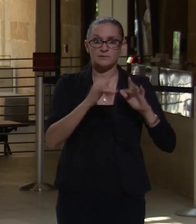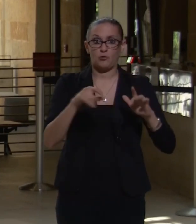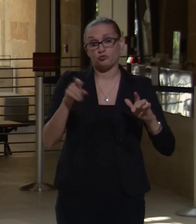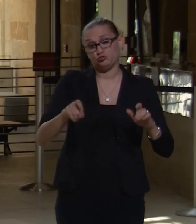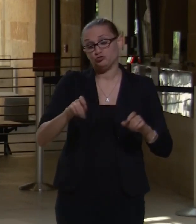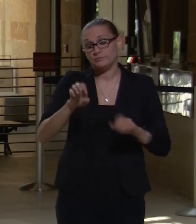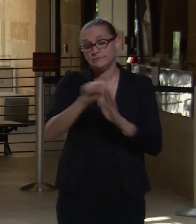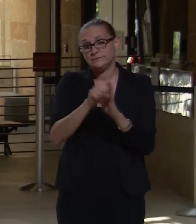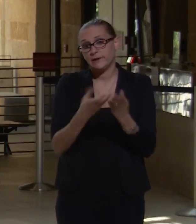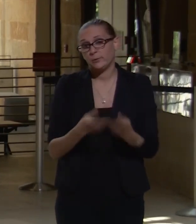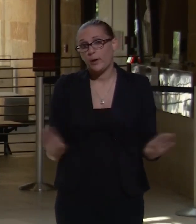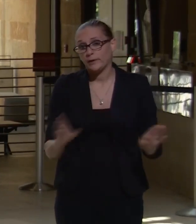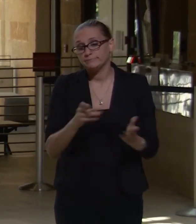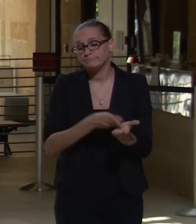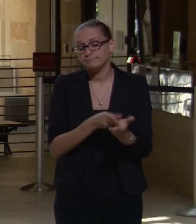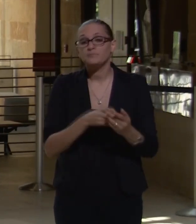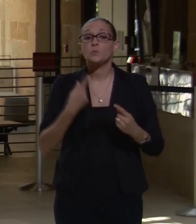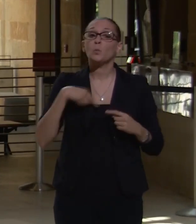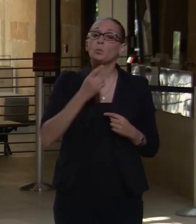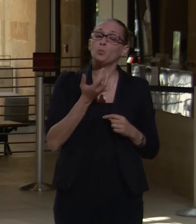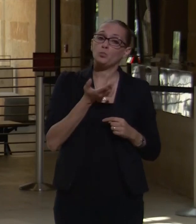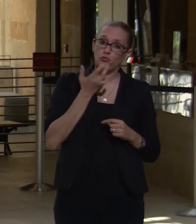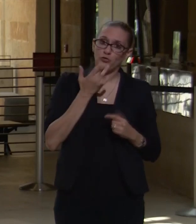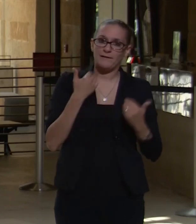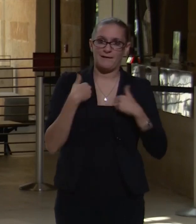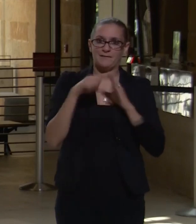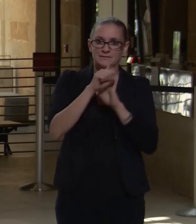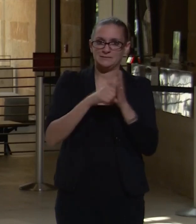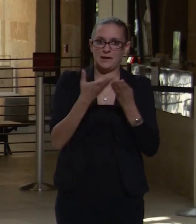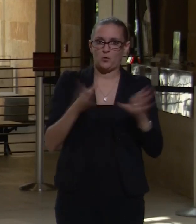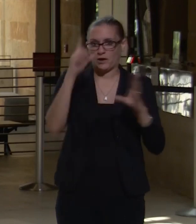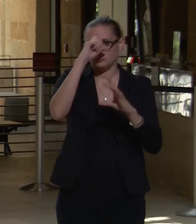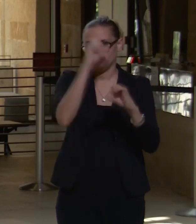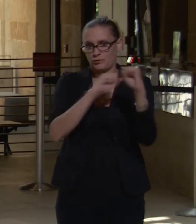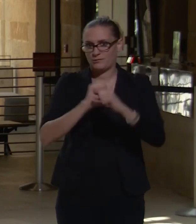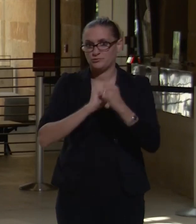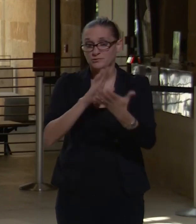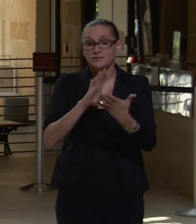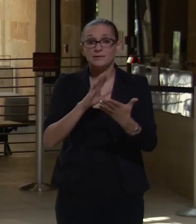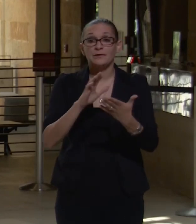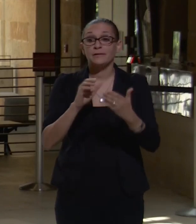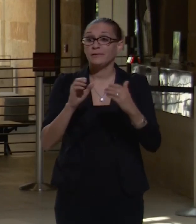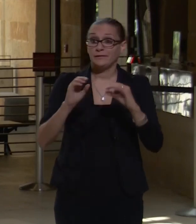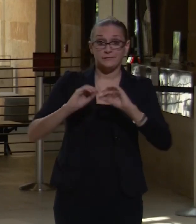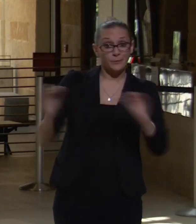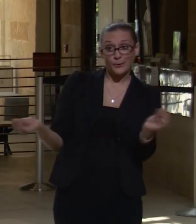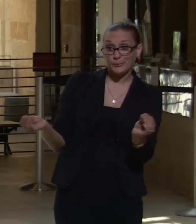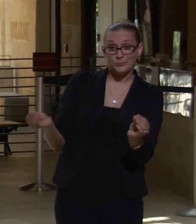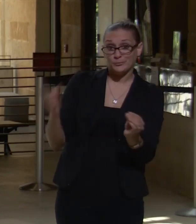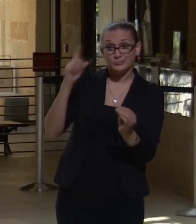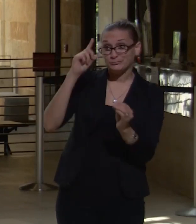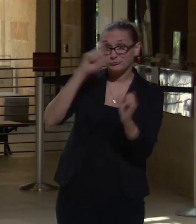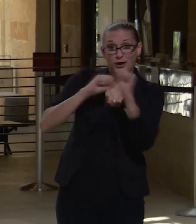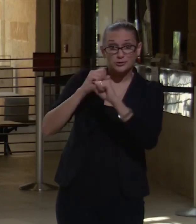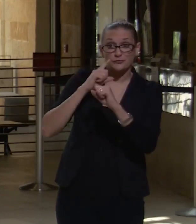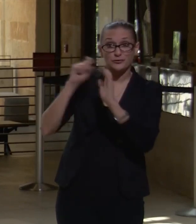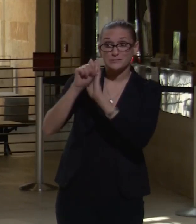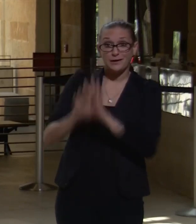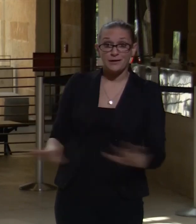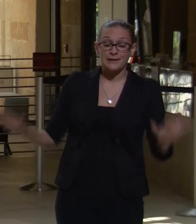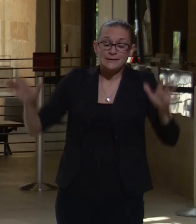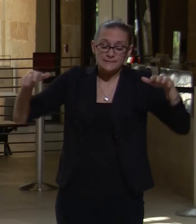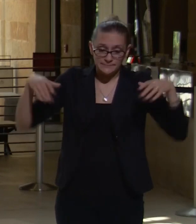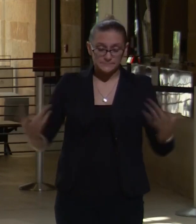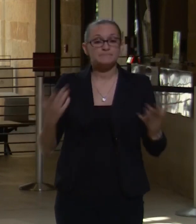be statewide. We would prefer to have a statewide strategy. In the absence of a statewide strategy, we are